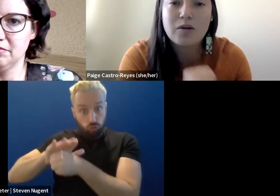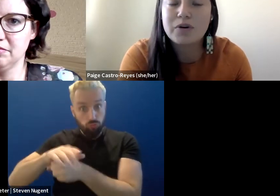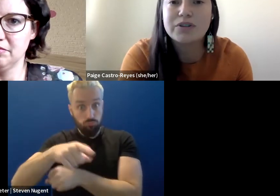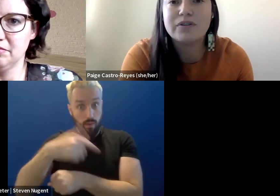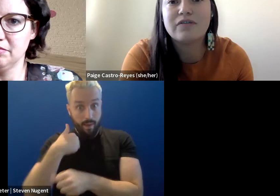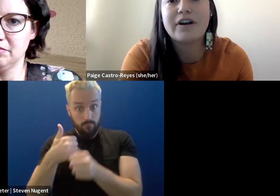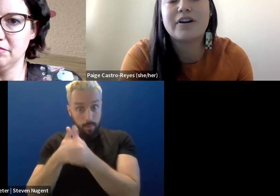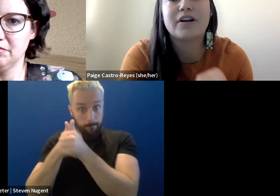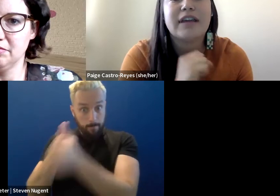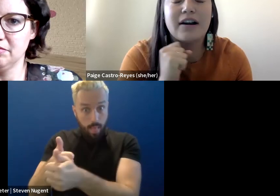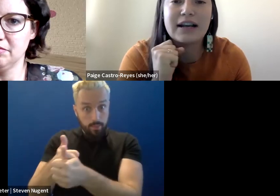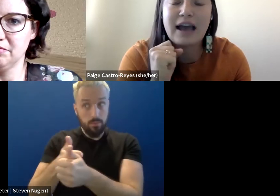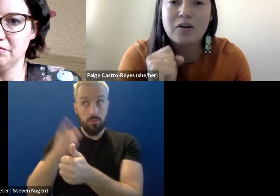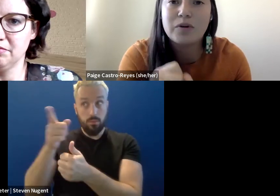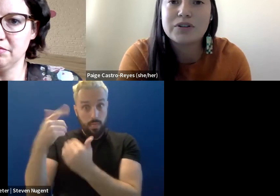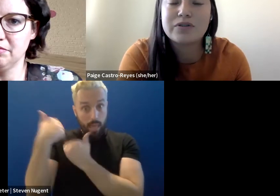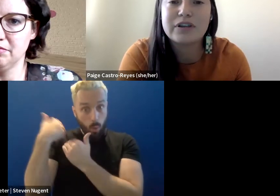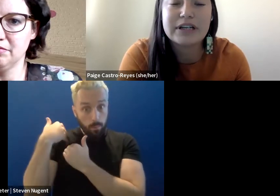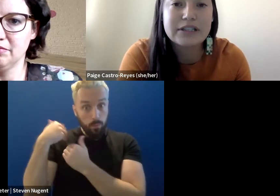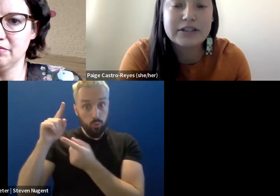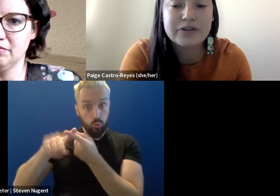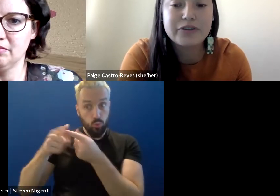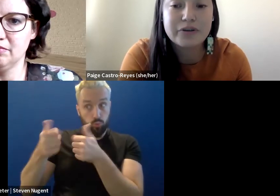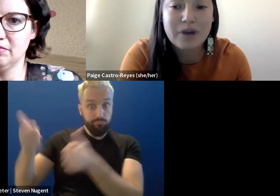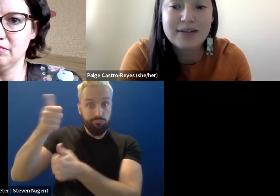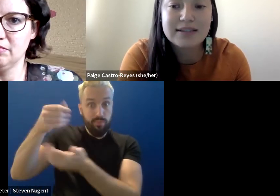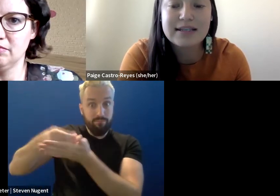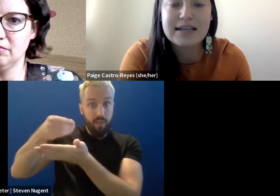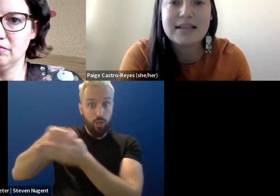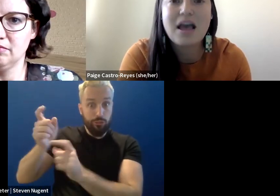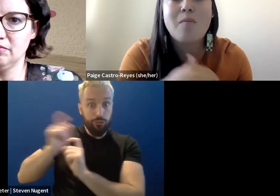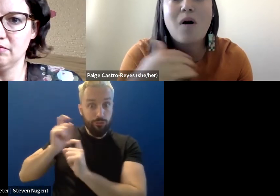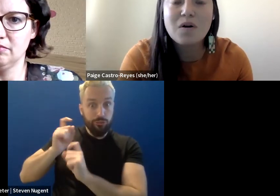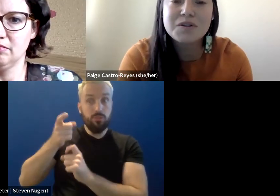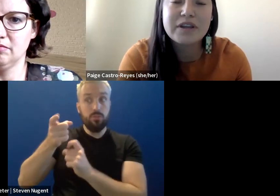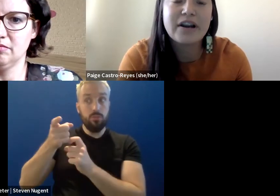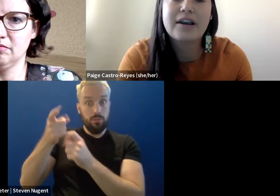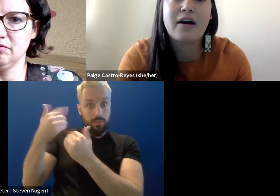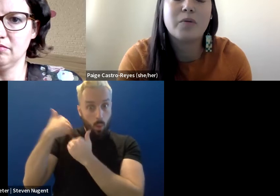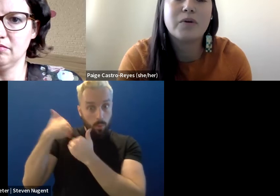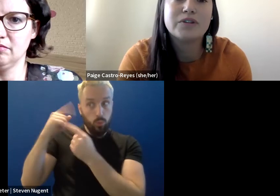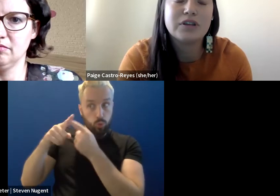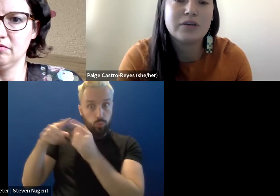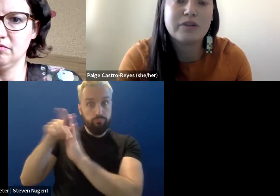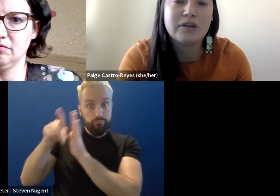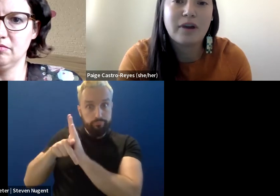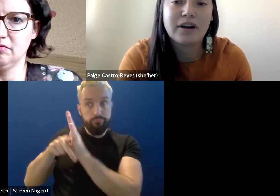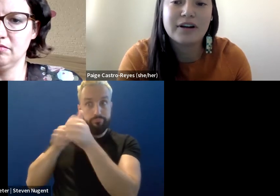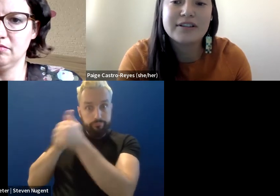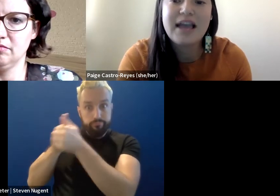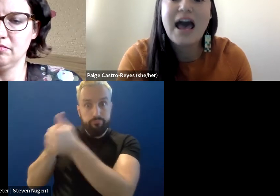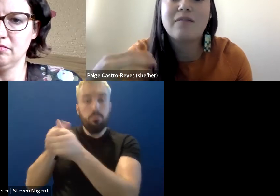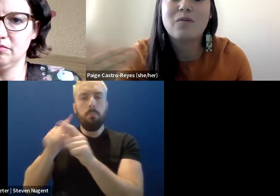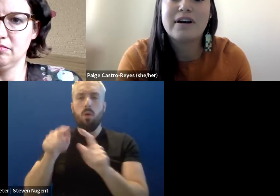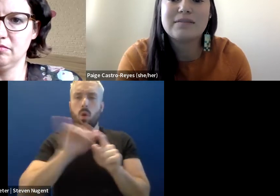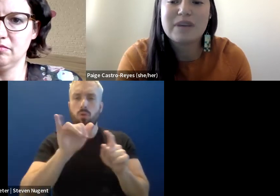are accountable to the funder, they are accountable to their institutional processes, but also they are accountable to the community